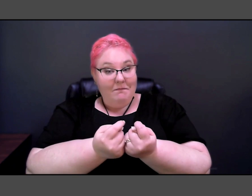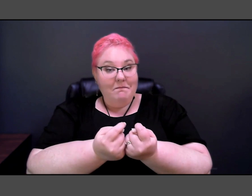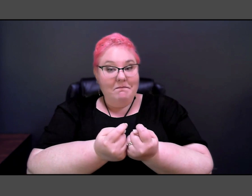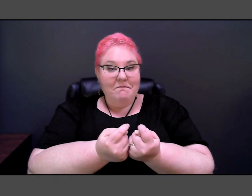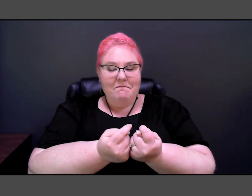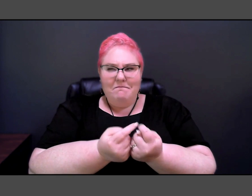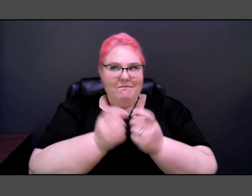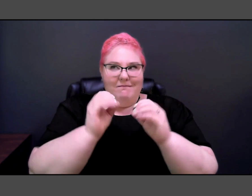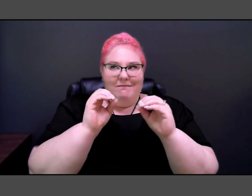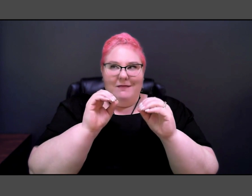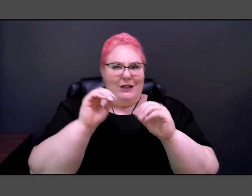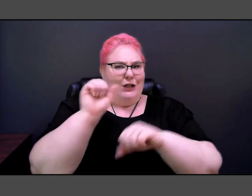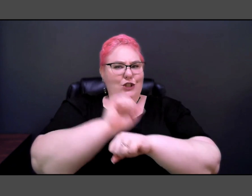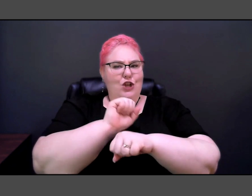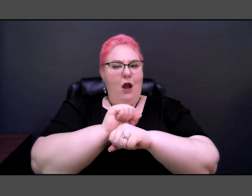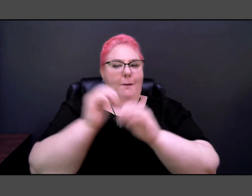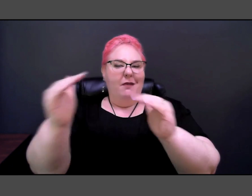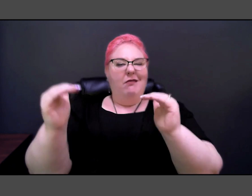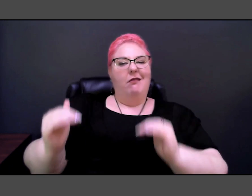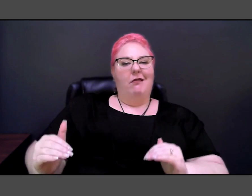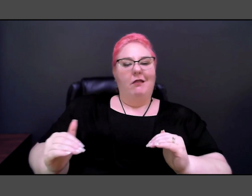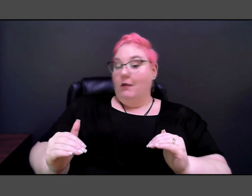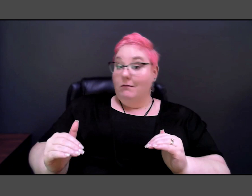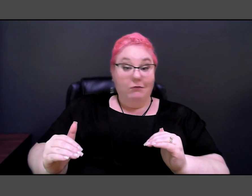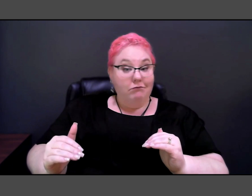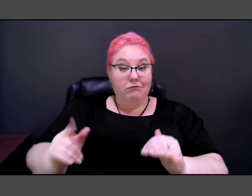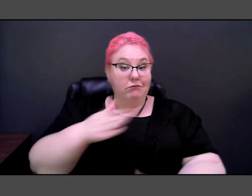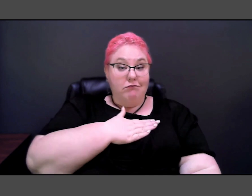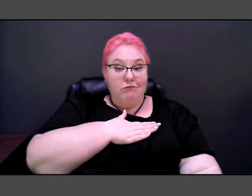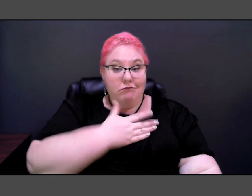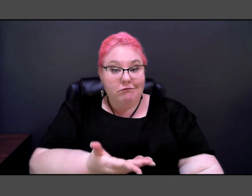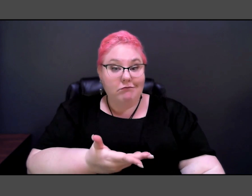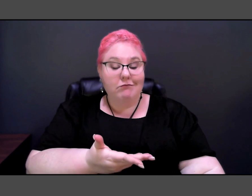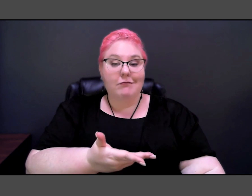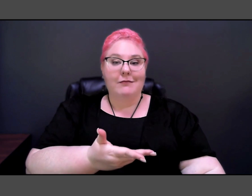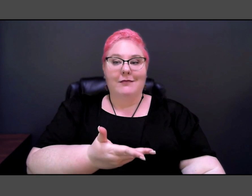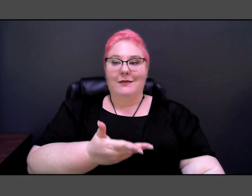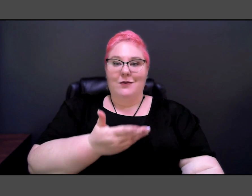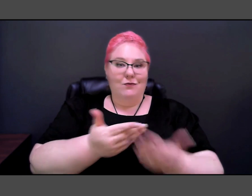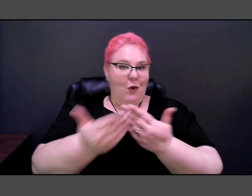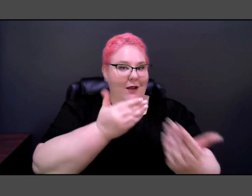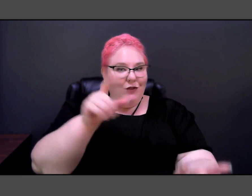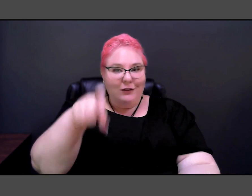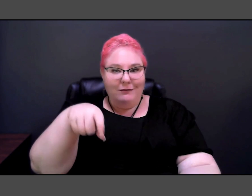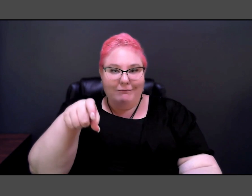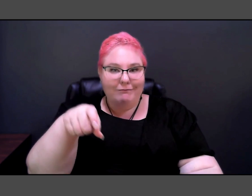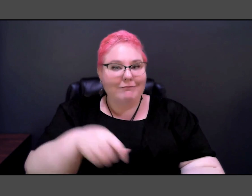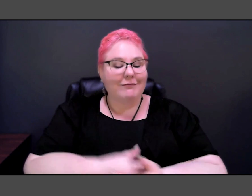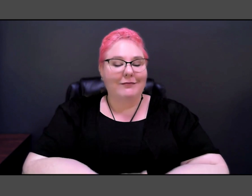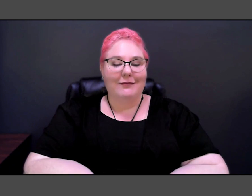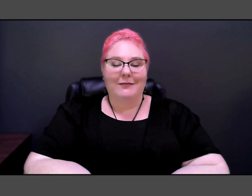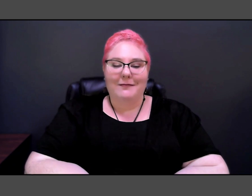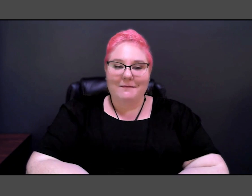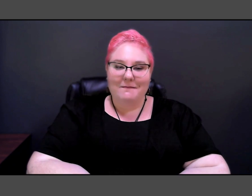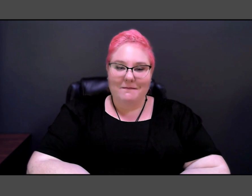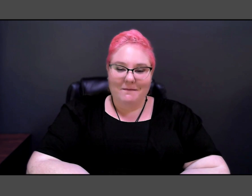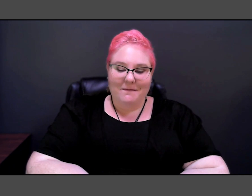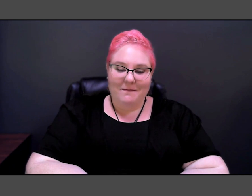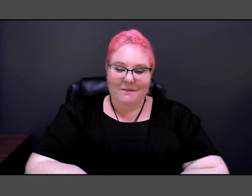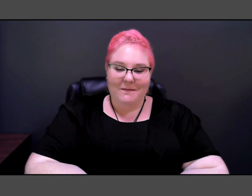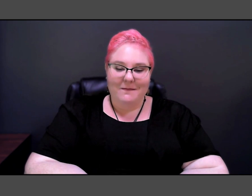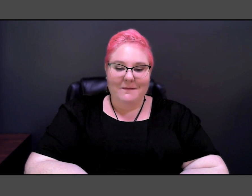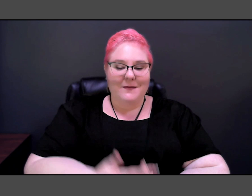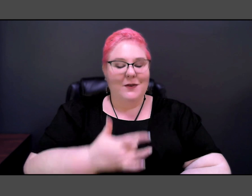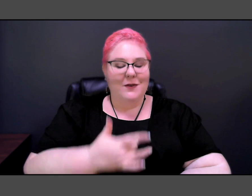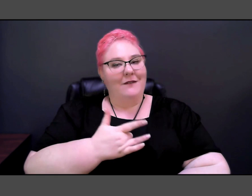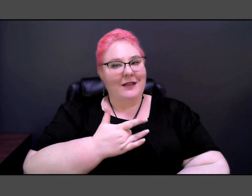beneath you. You should always be willing to do what needs to be done. And so I feel, and because